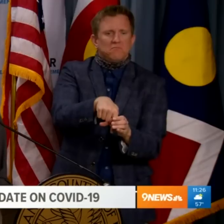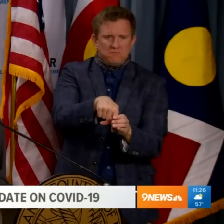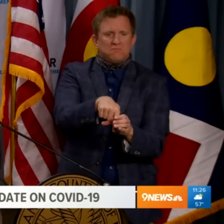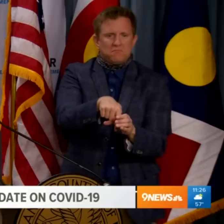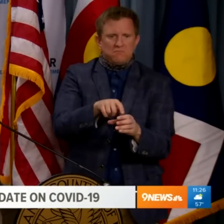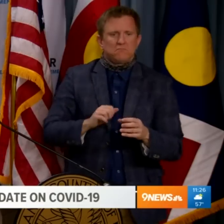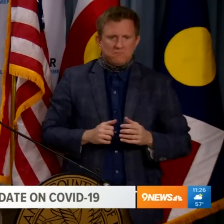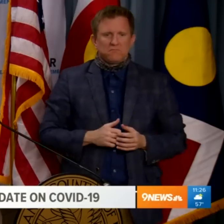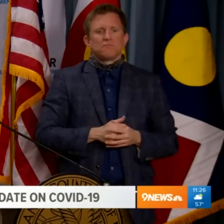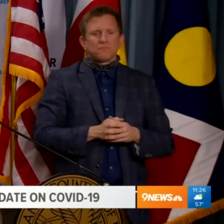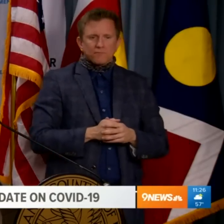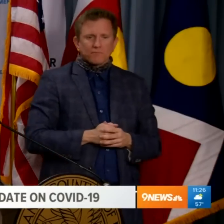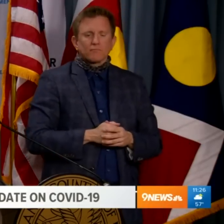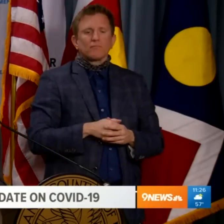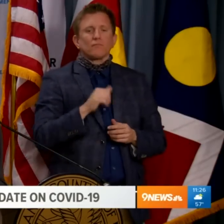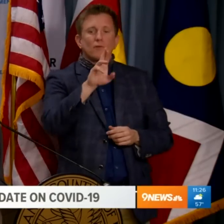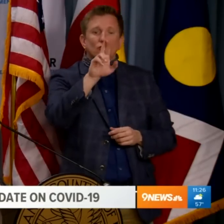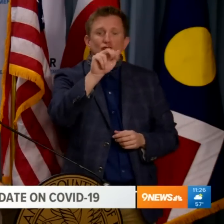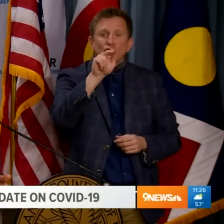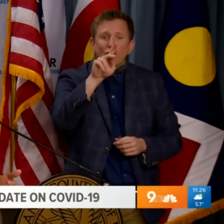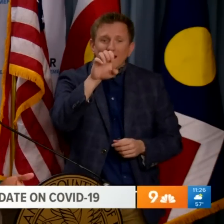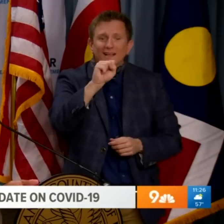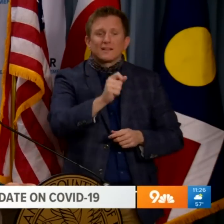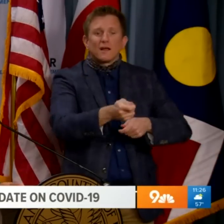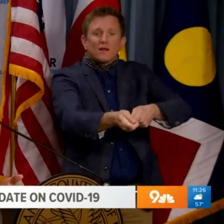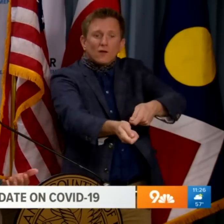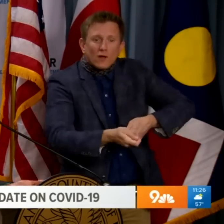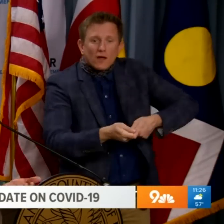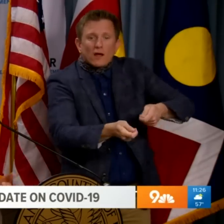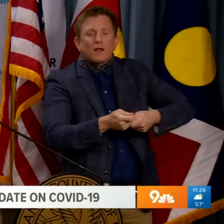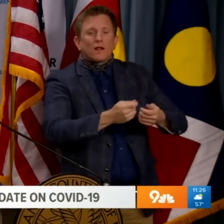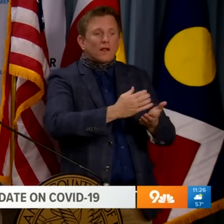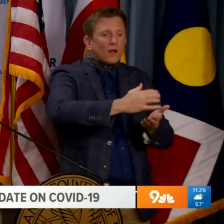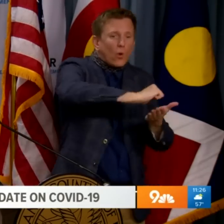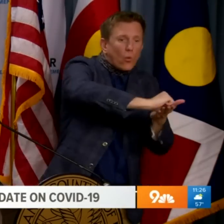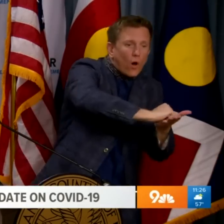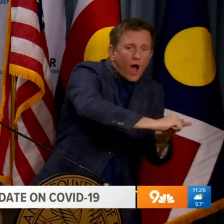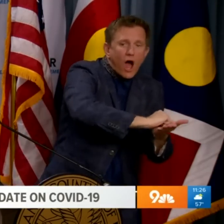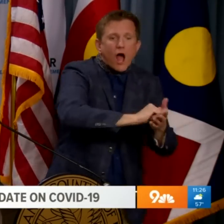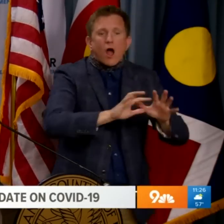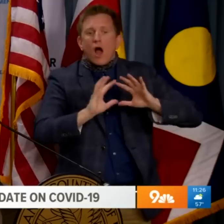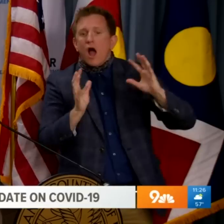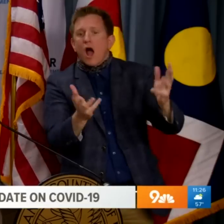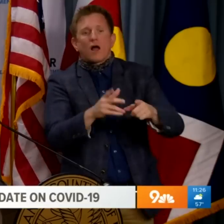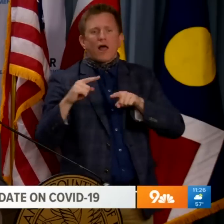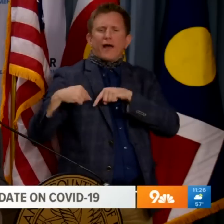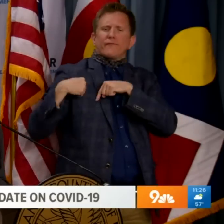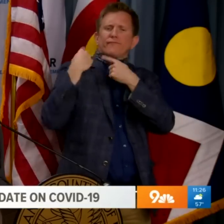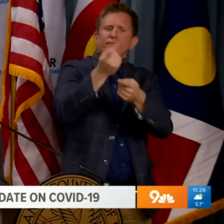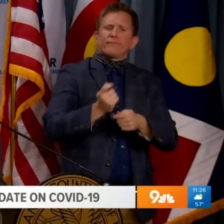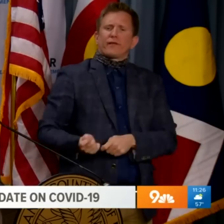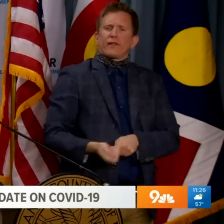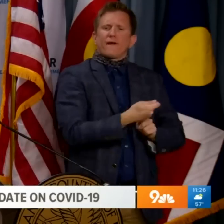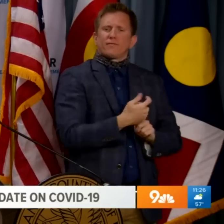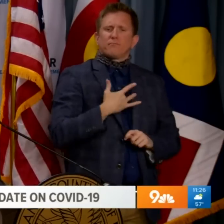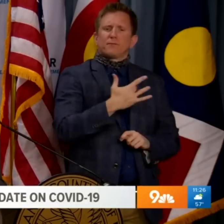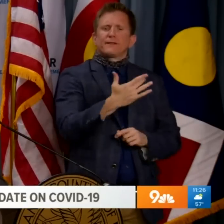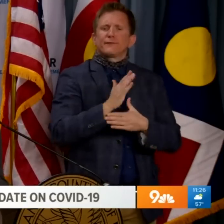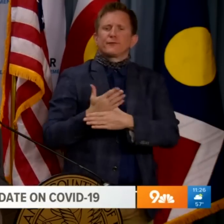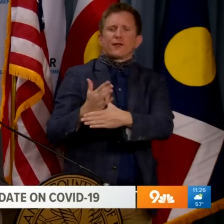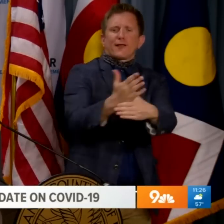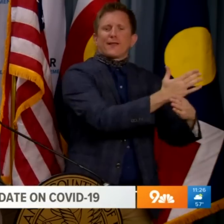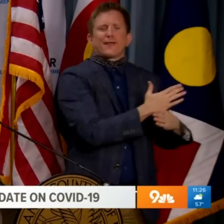that if your ball rolls over the cup, that is considered a hole out and moving on